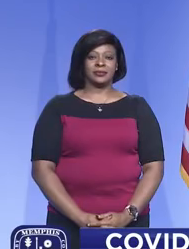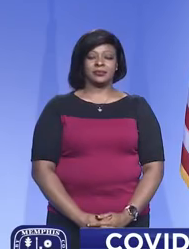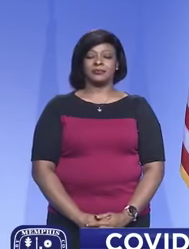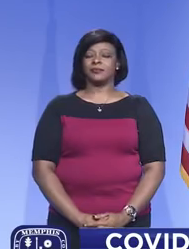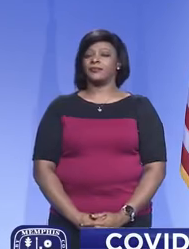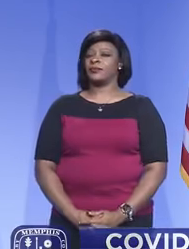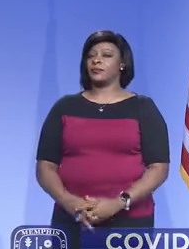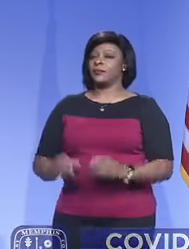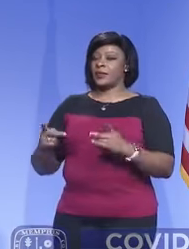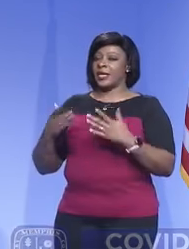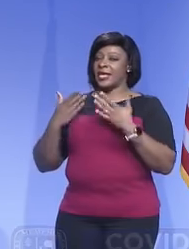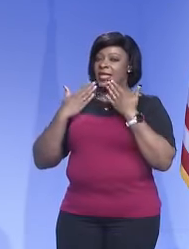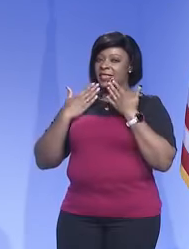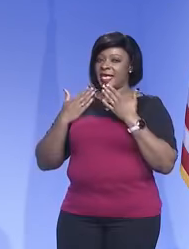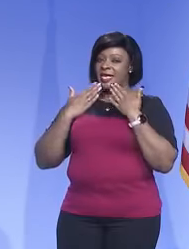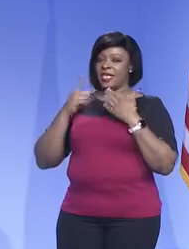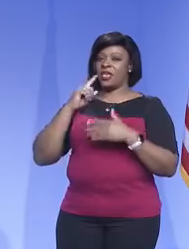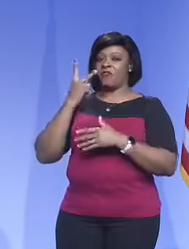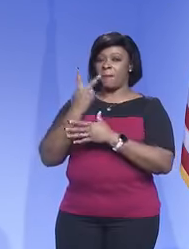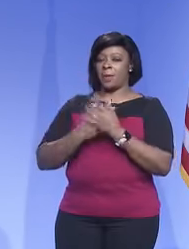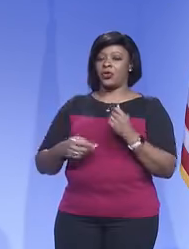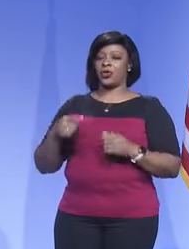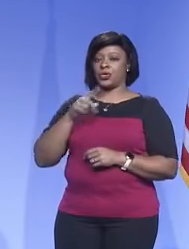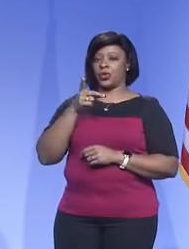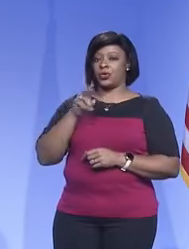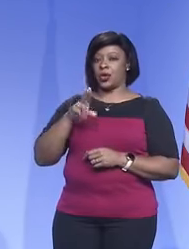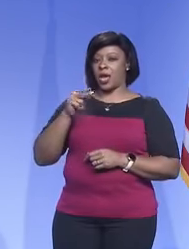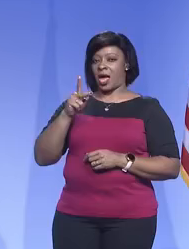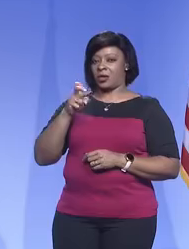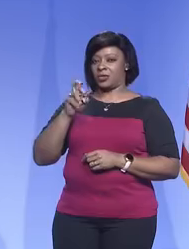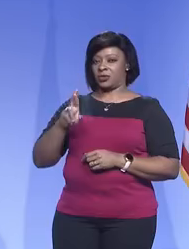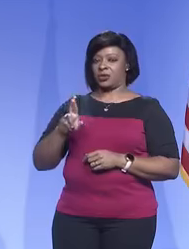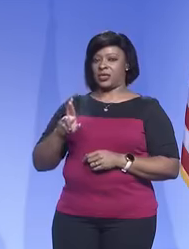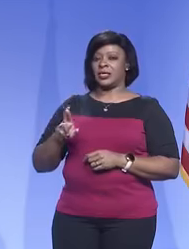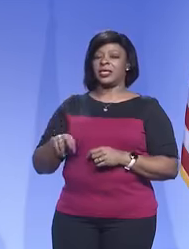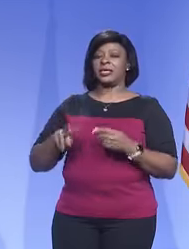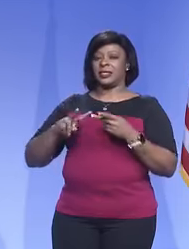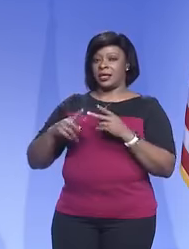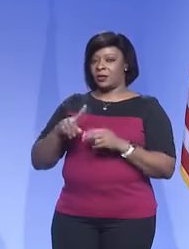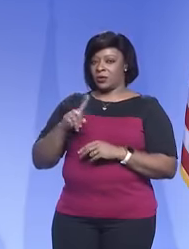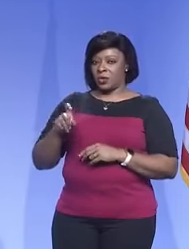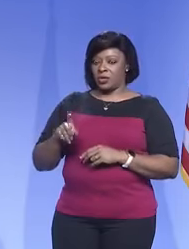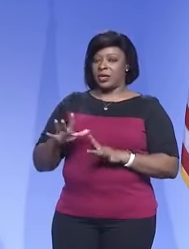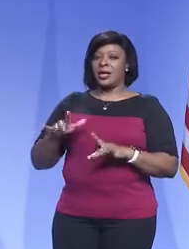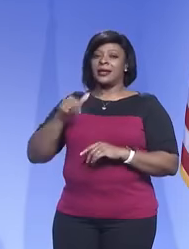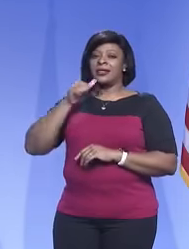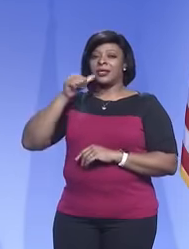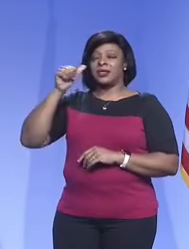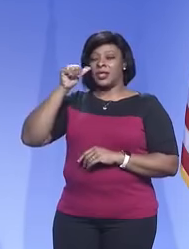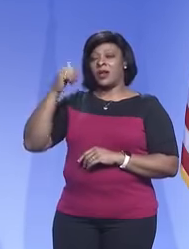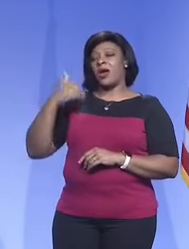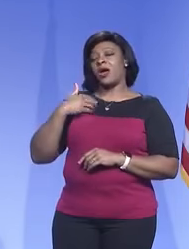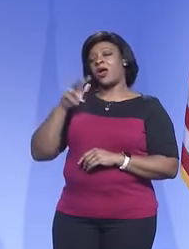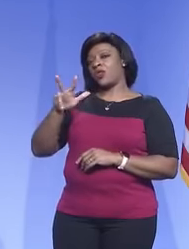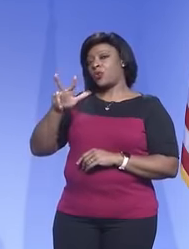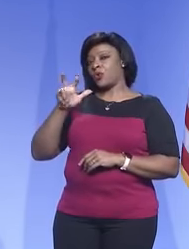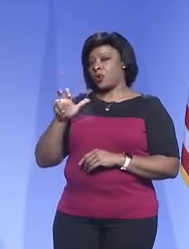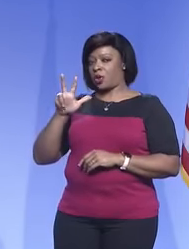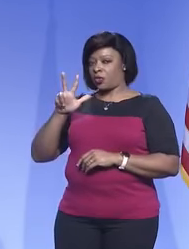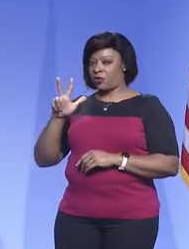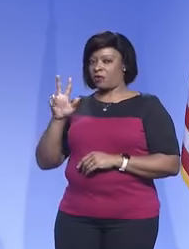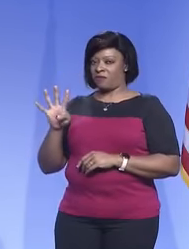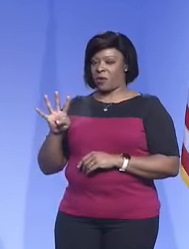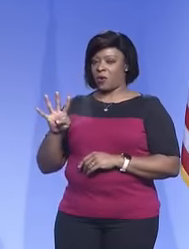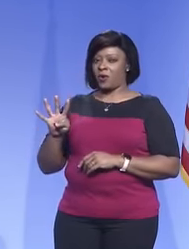Okay, thank you. And this is for both you and Dr. Haushalter, this follow-up. As of yesterday, we had